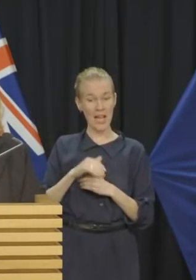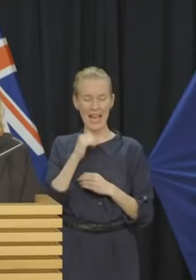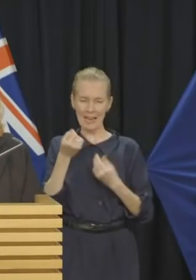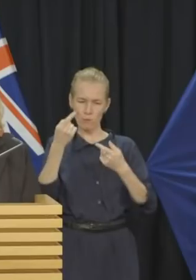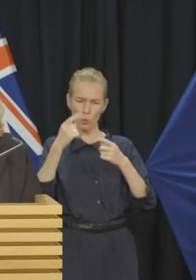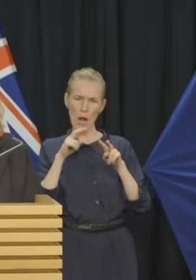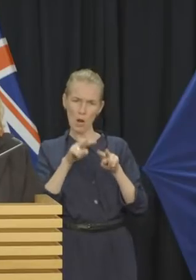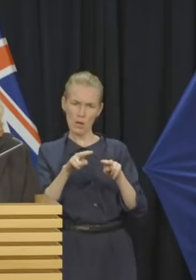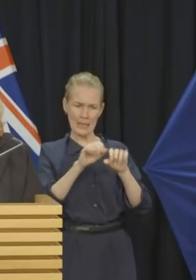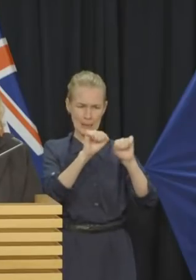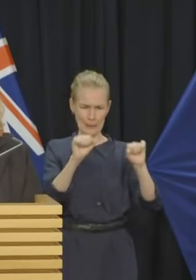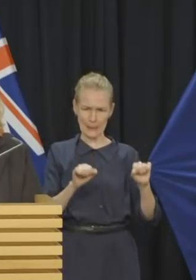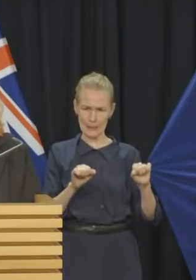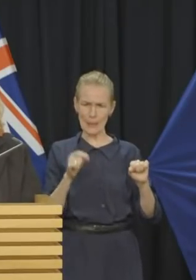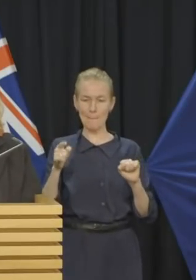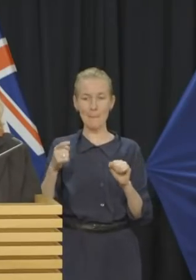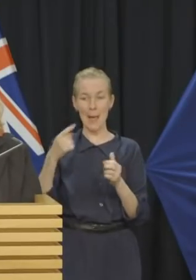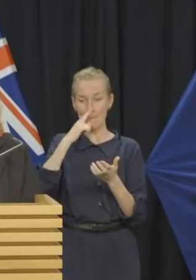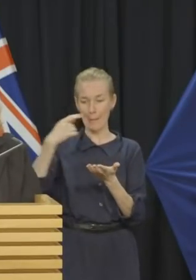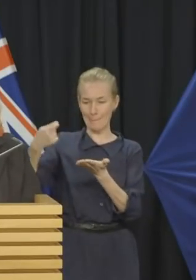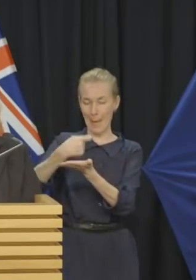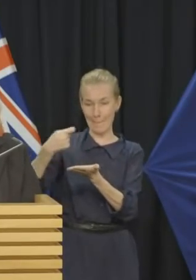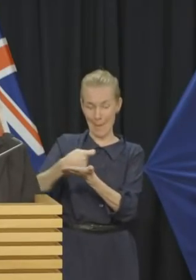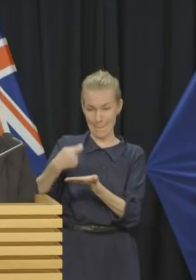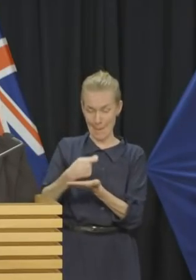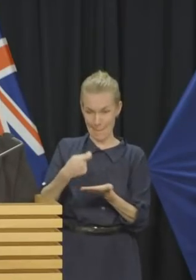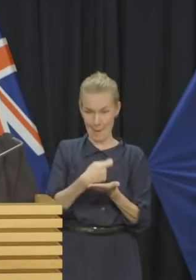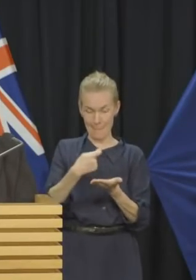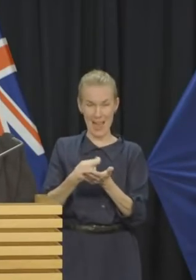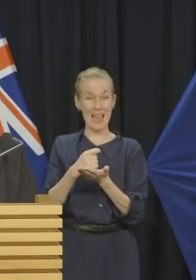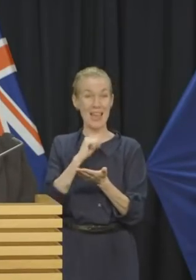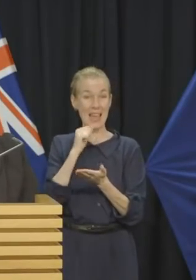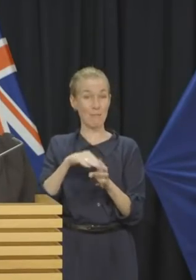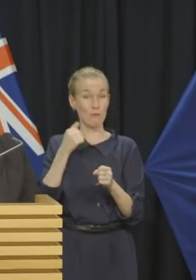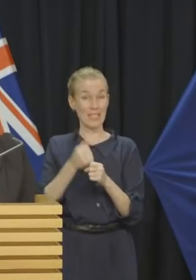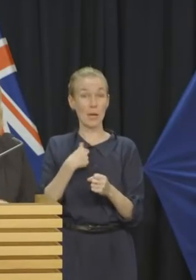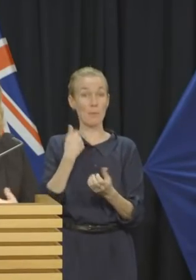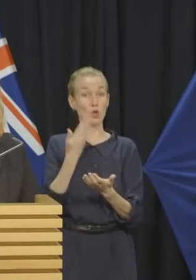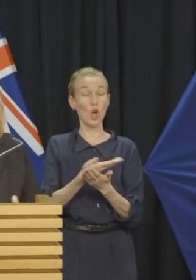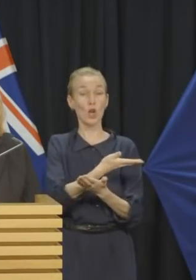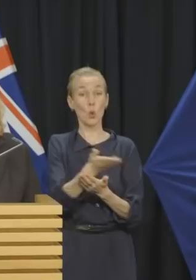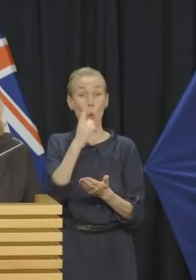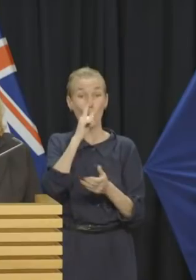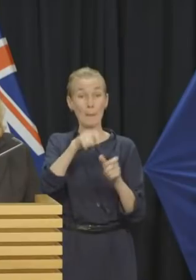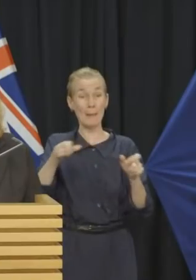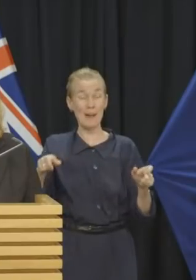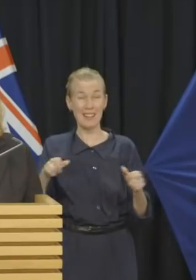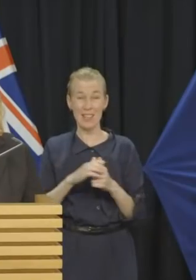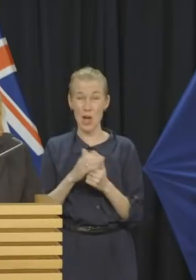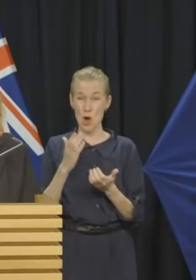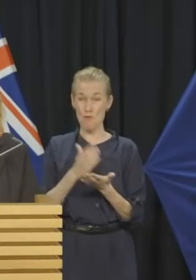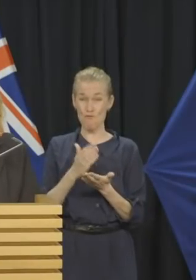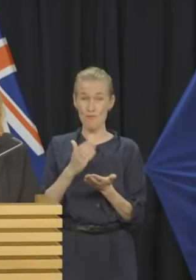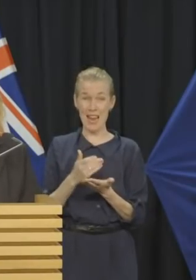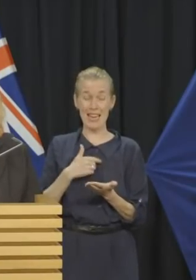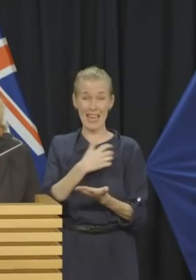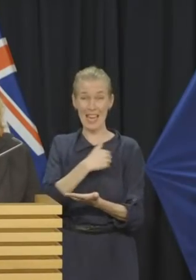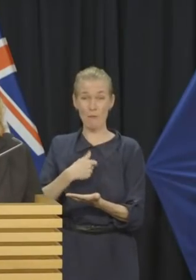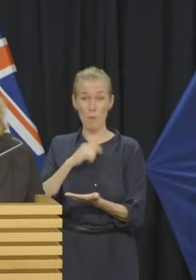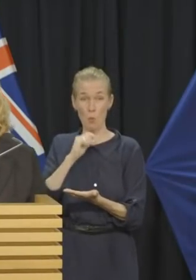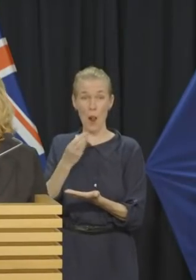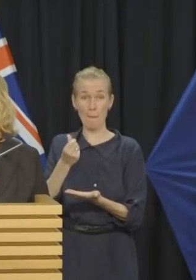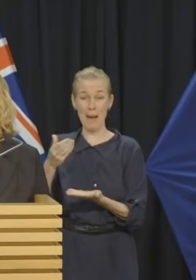if we put those layers through the number of people going through over an annualised basis, we'd probably only be looking at collecting